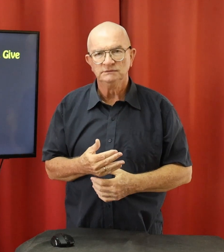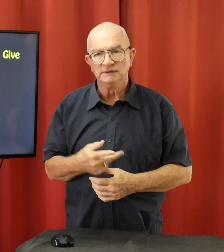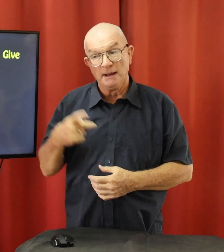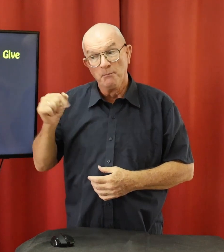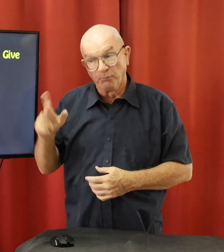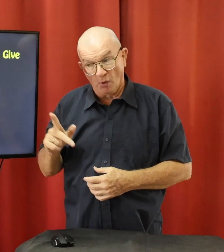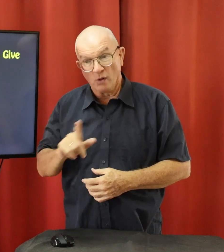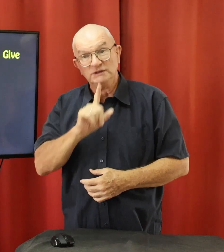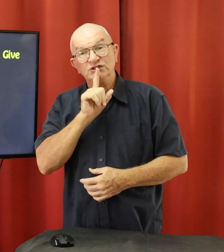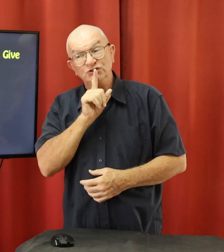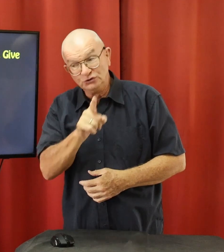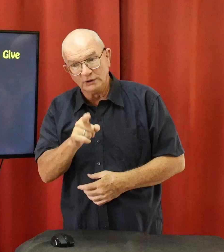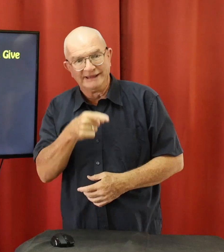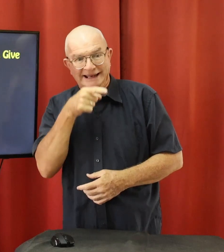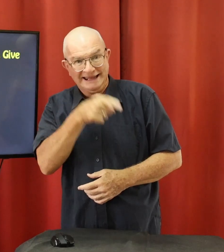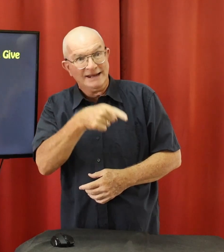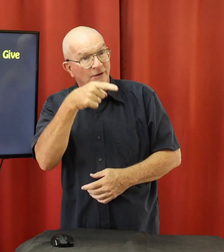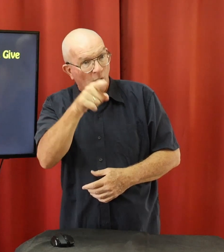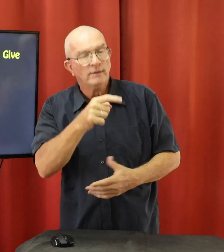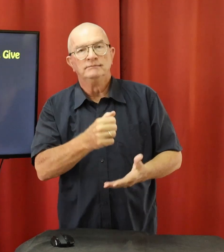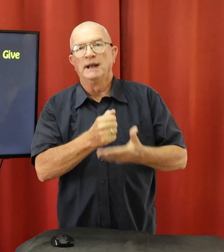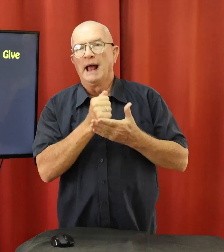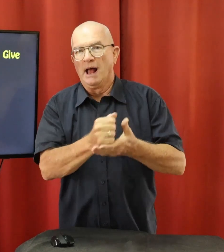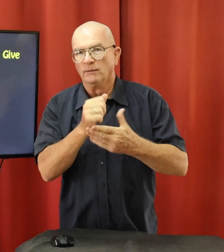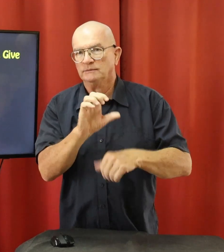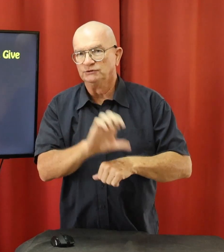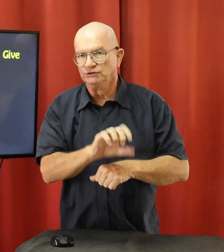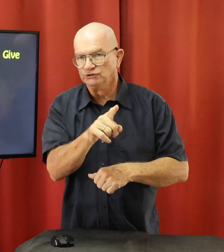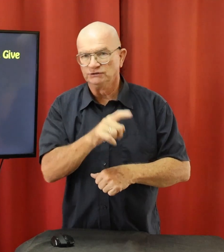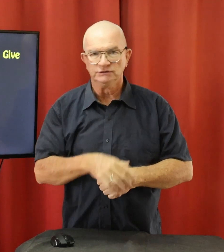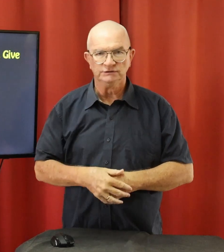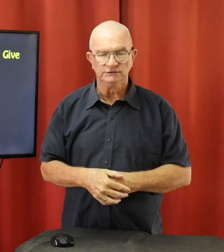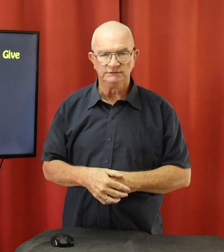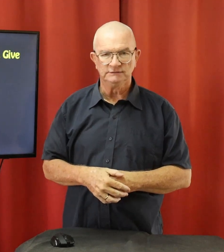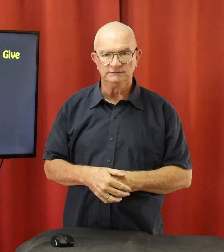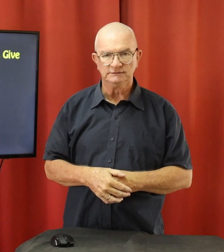taught well. Paul was sure that he would help the church.